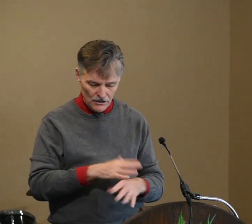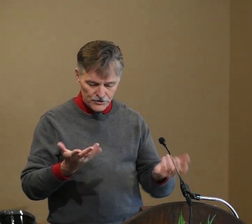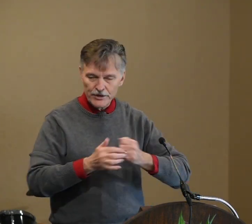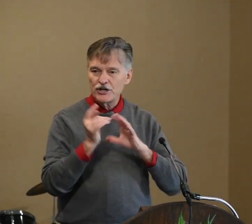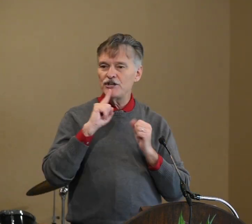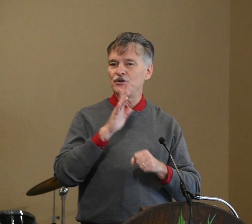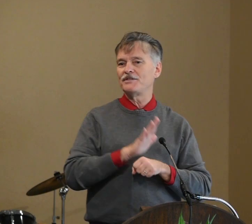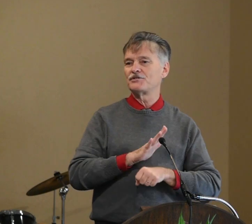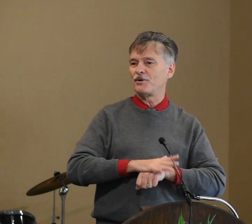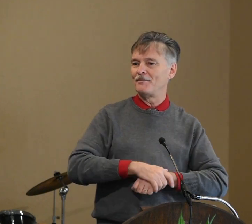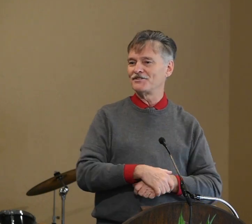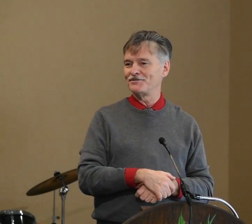So what are you going to do with this promise?